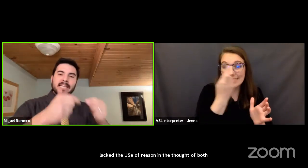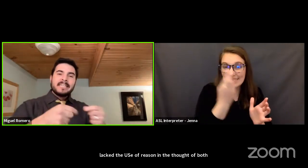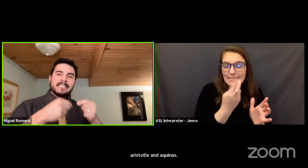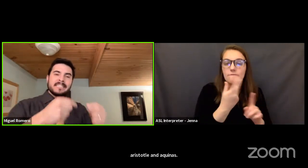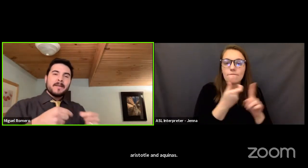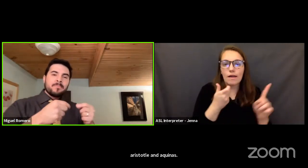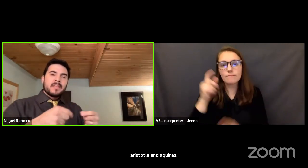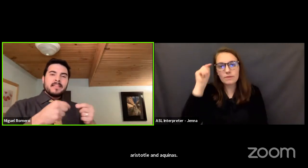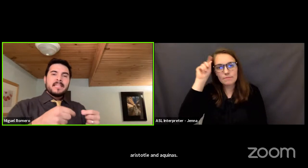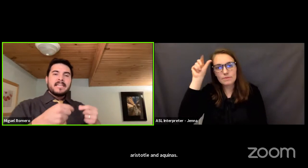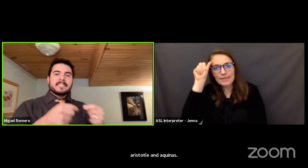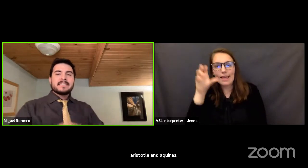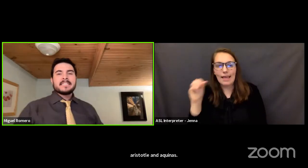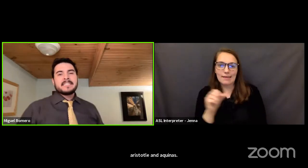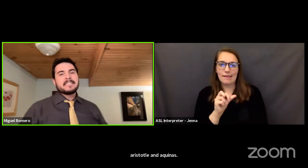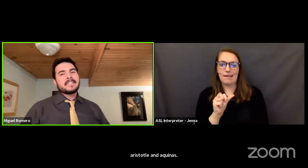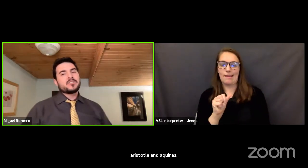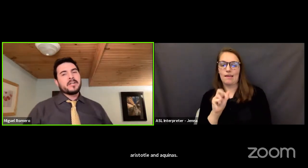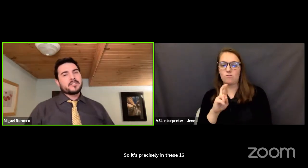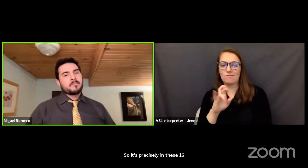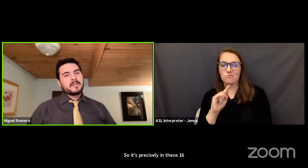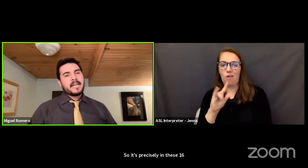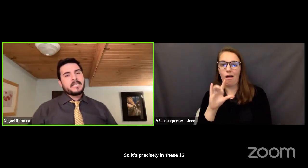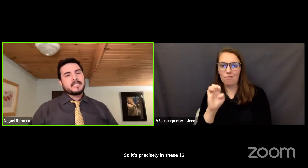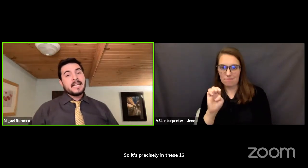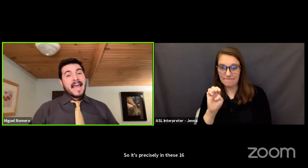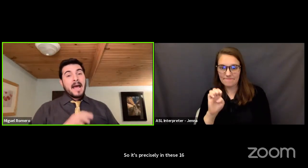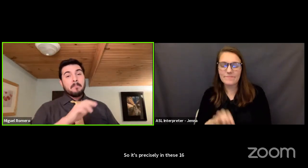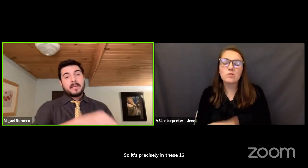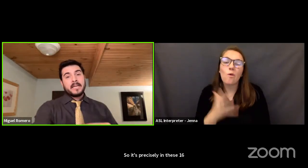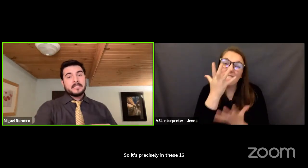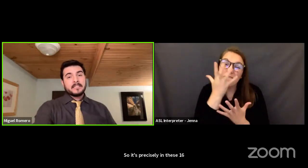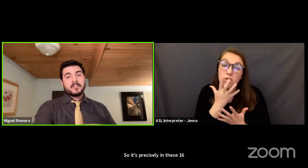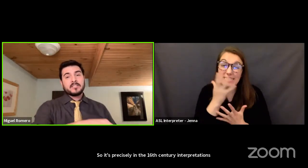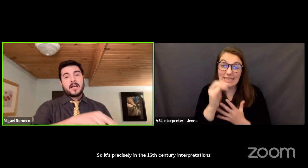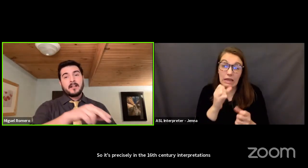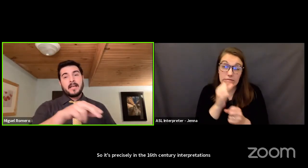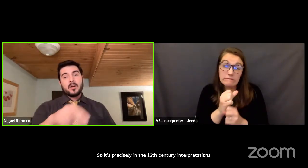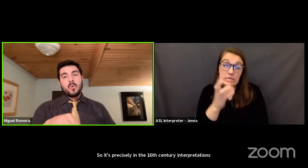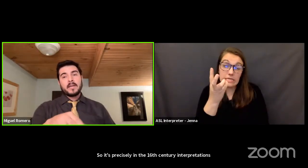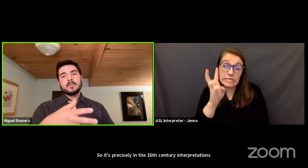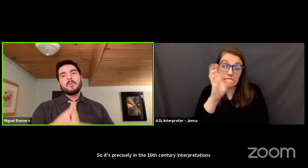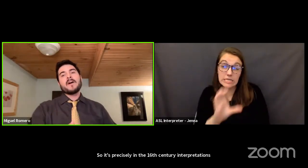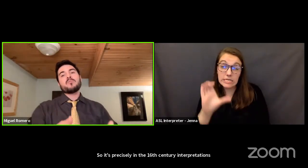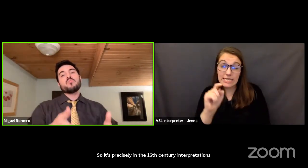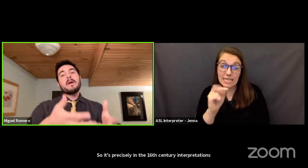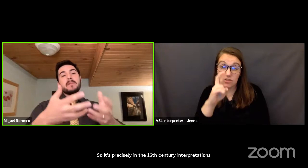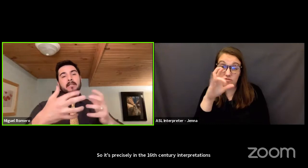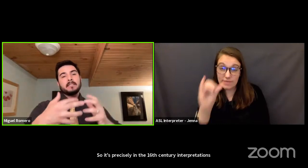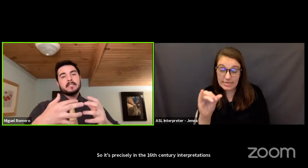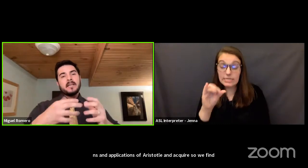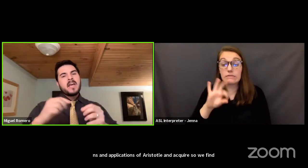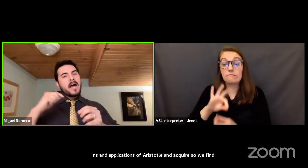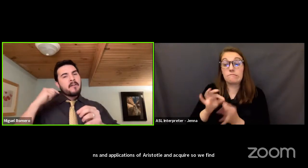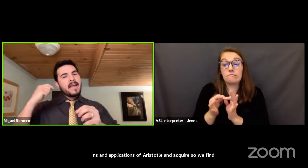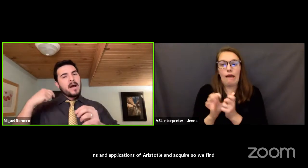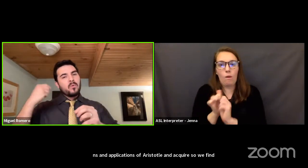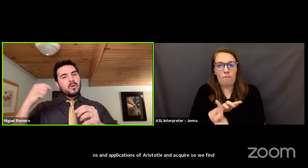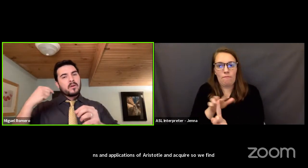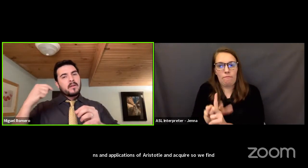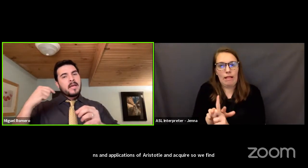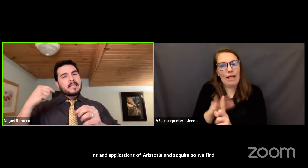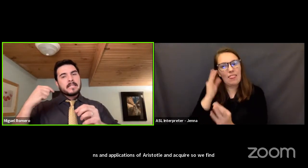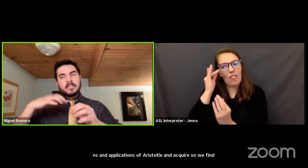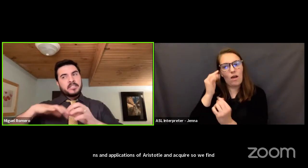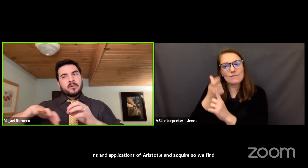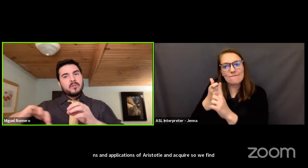it's precisely in these 16th century interpretations and applications of Aristotle and Aquinas that we find remnants of an